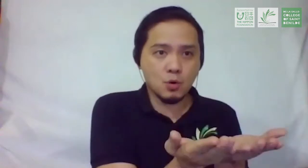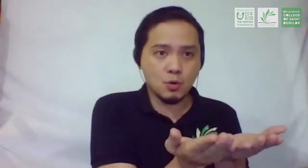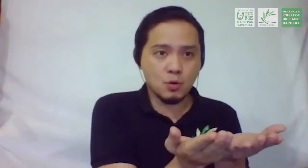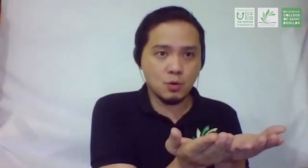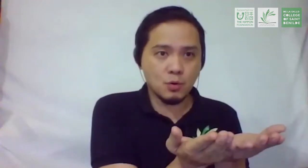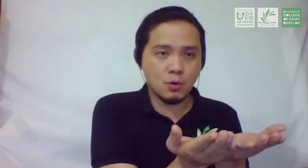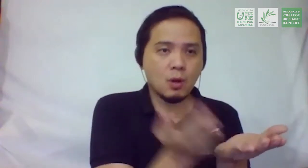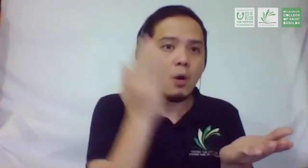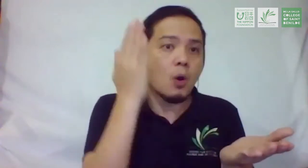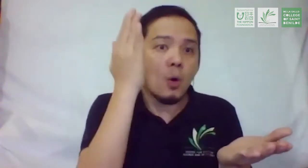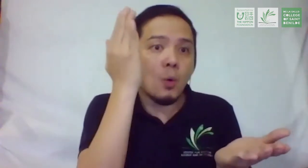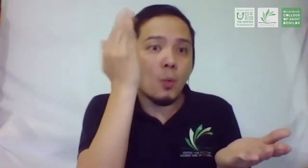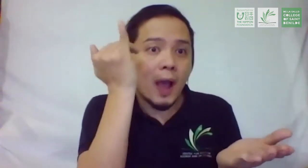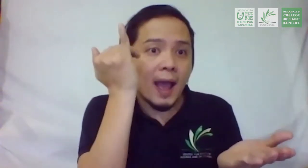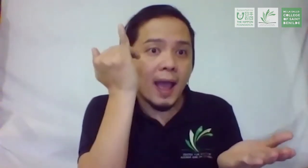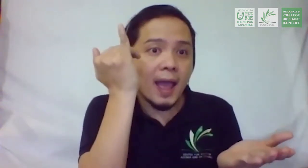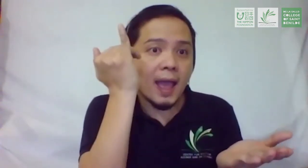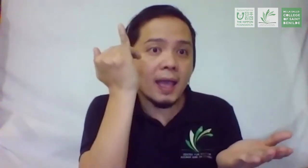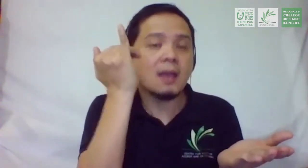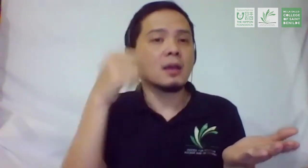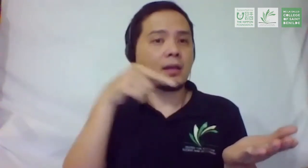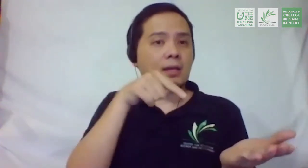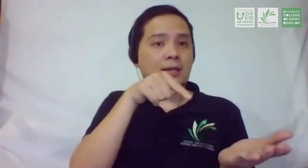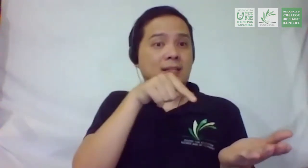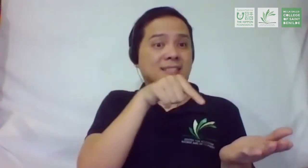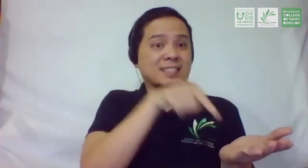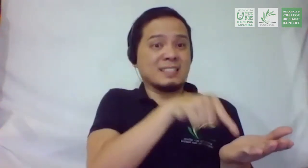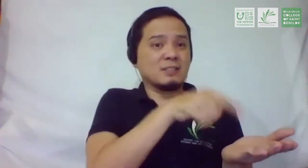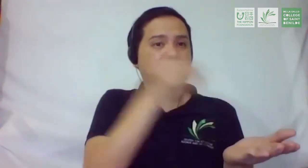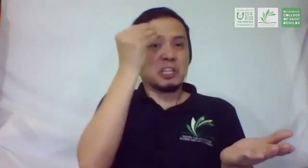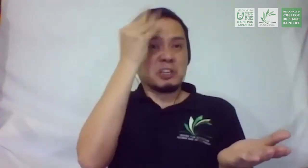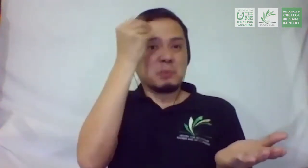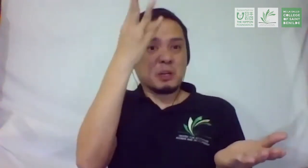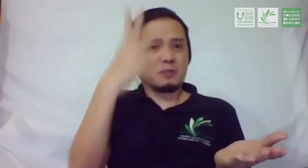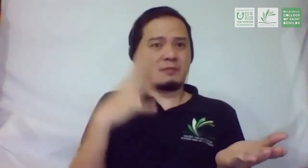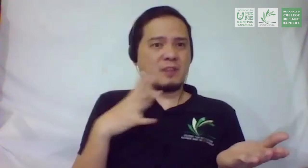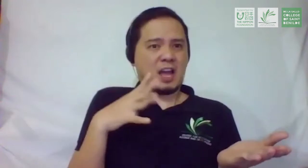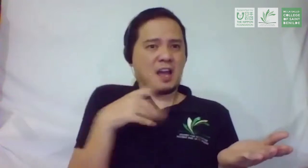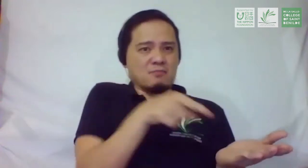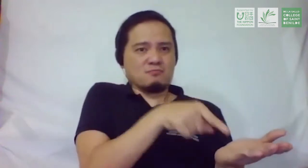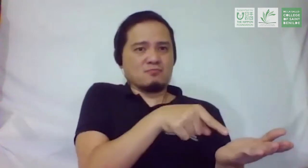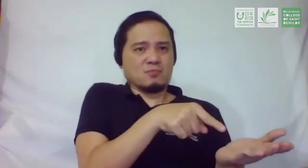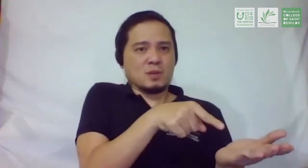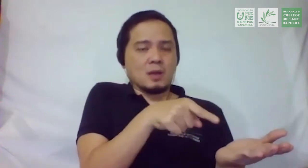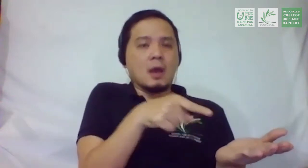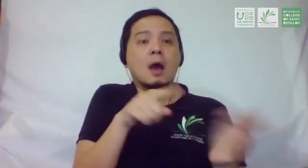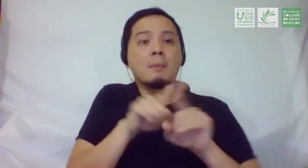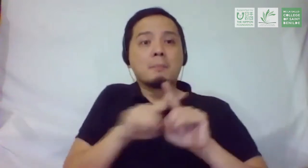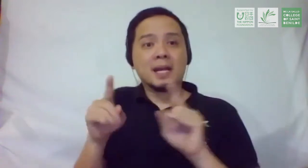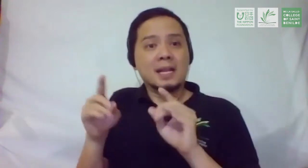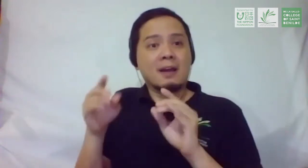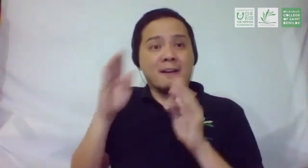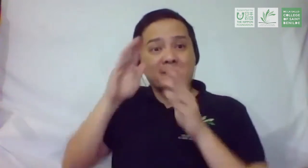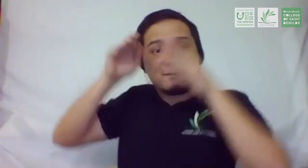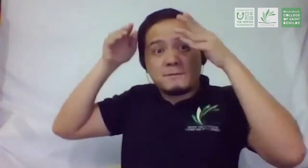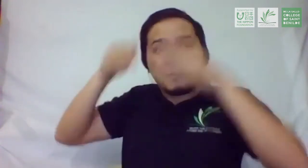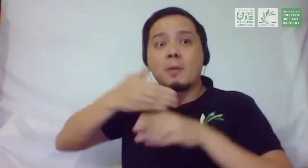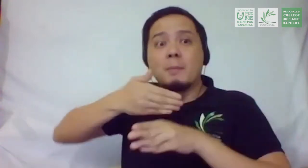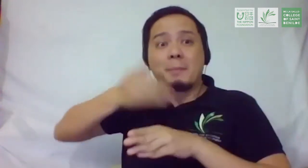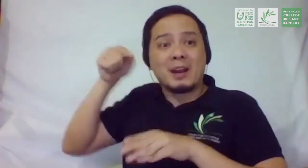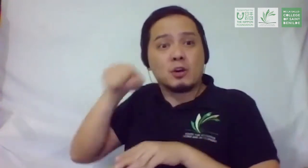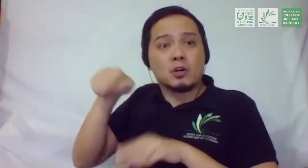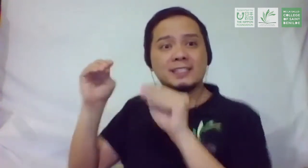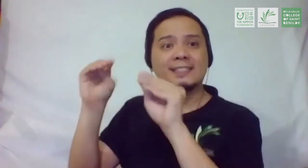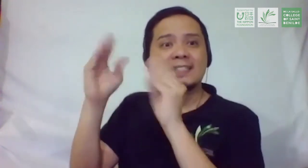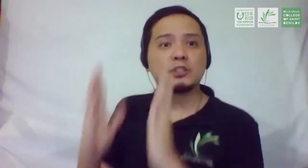going to use teachers. The teachers are going to teach the information in the book.